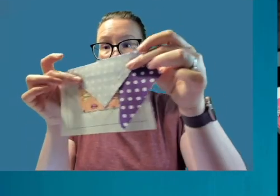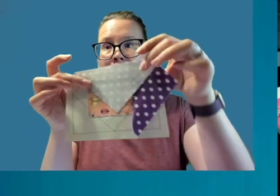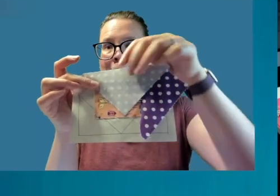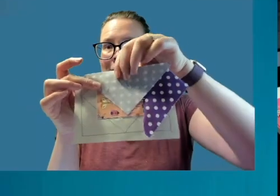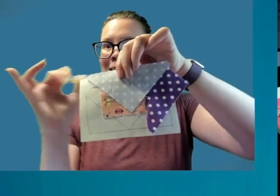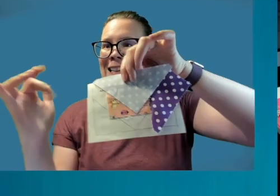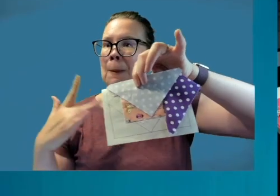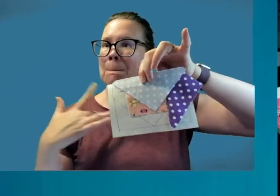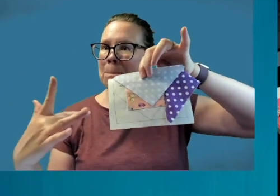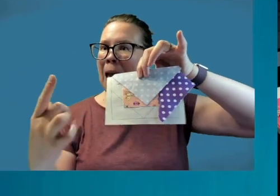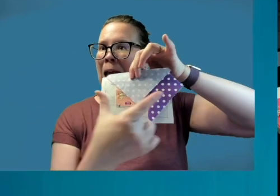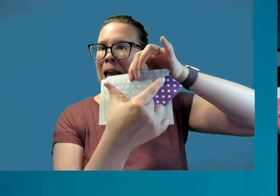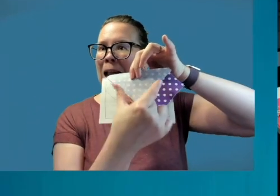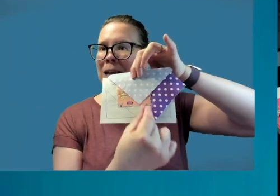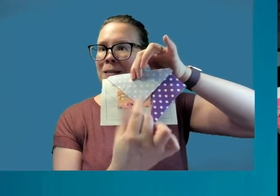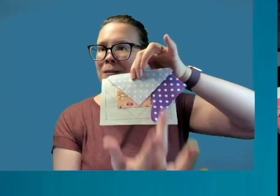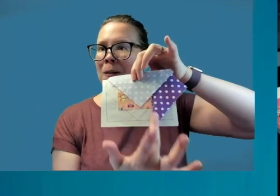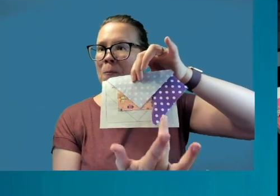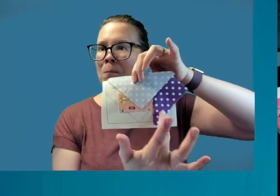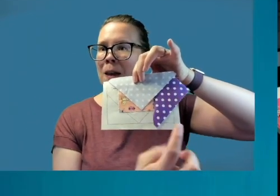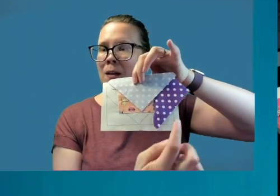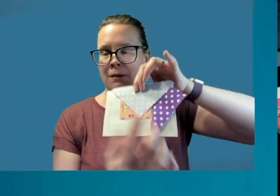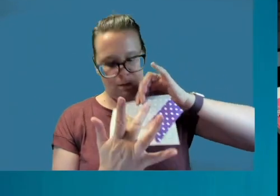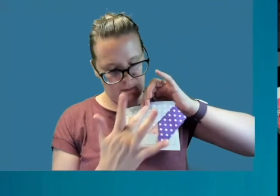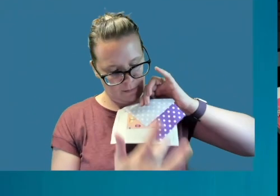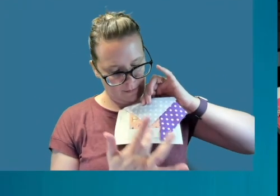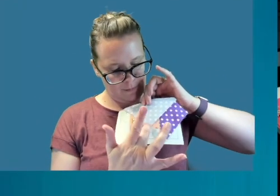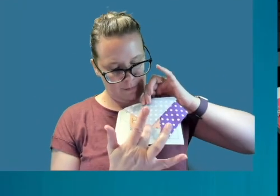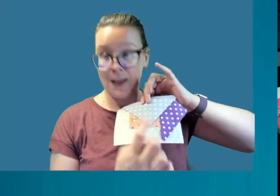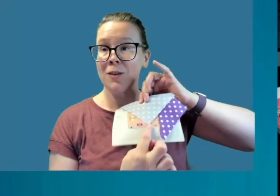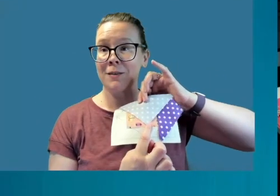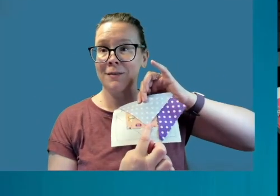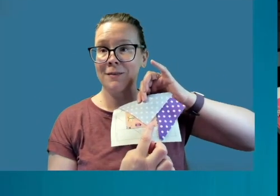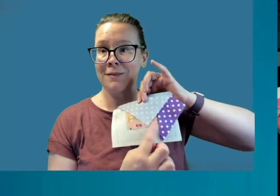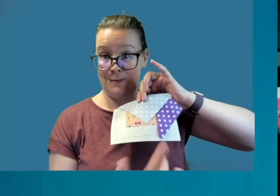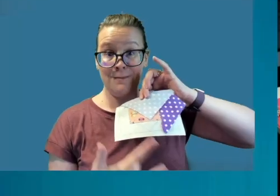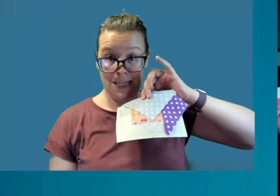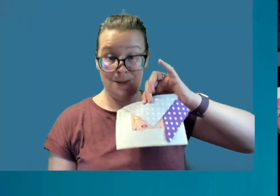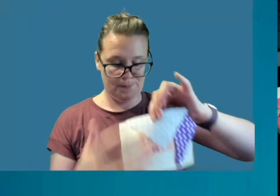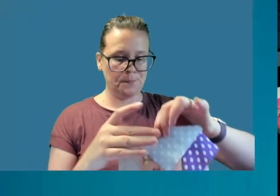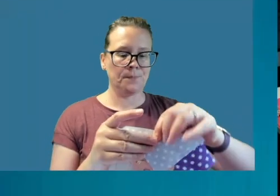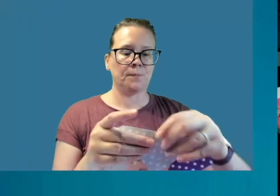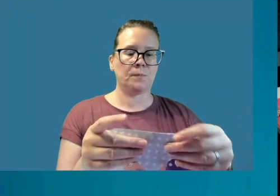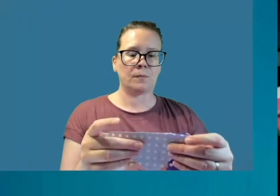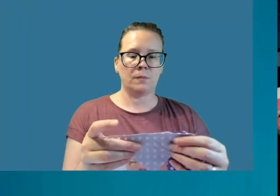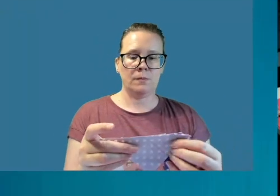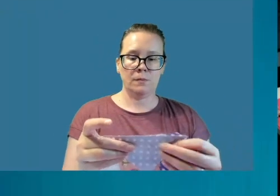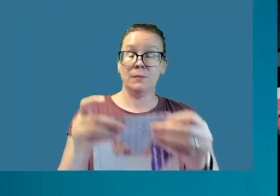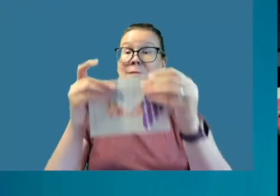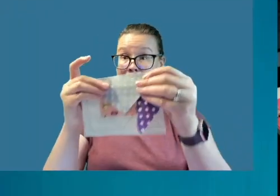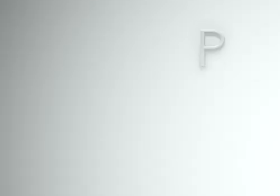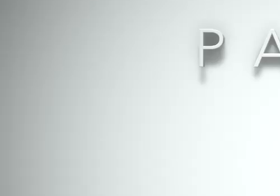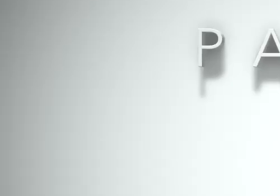notice that if you put it the right way, the point of your triangle will be about in the center of your piece number 1.